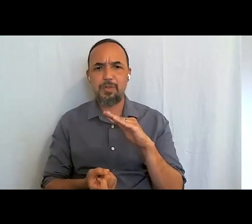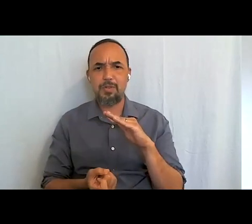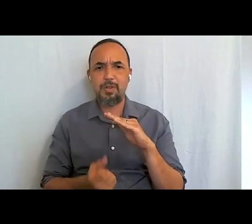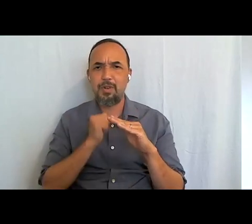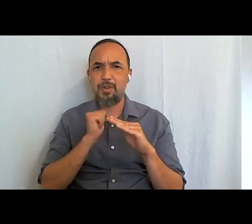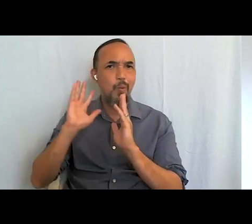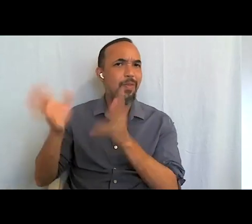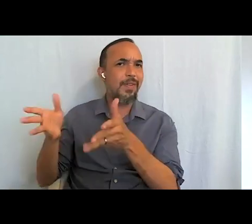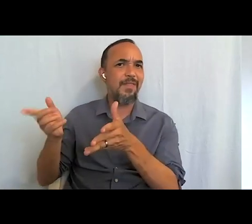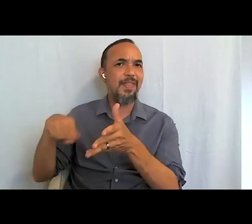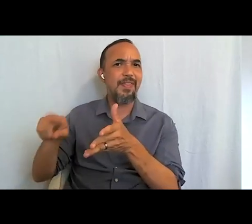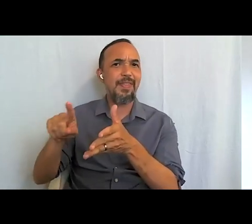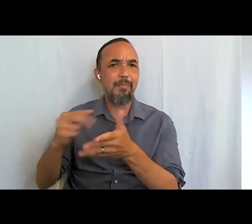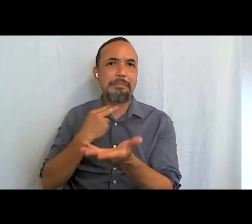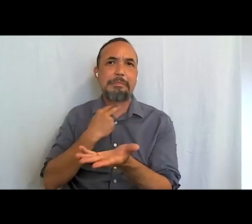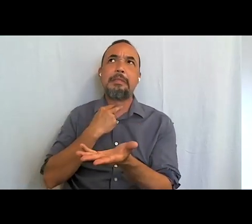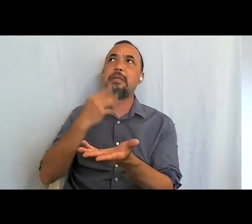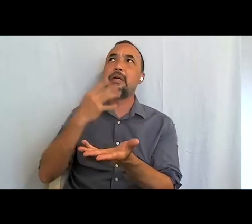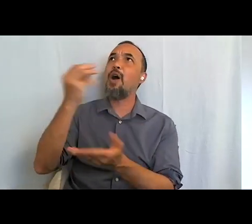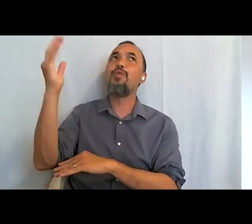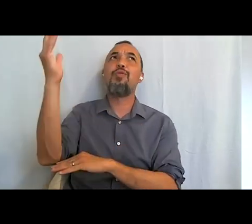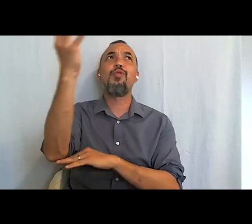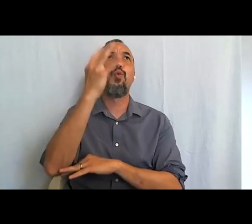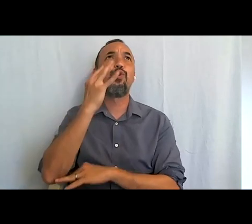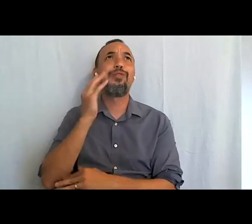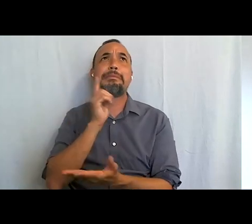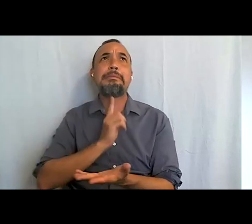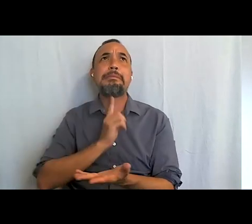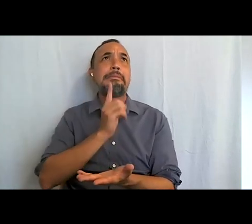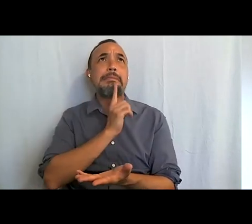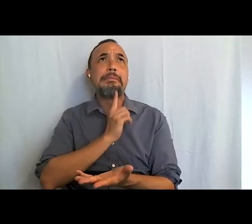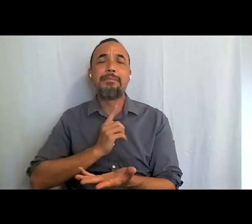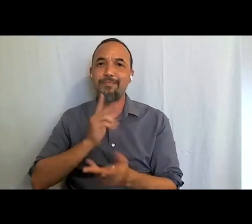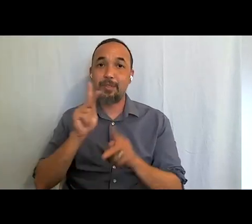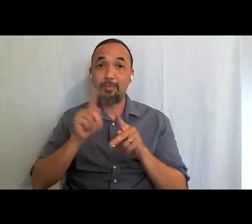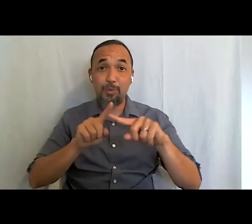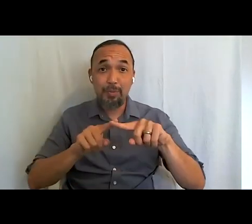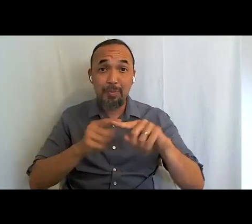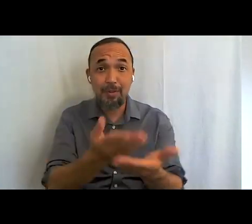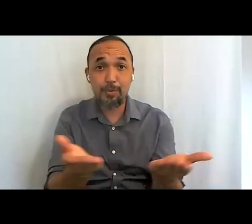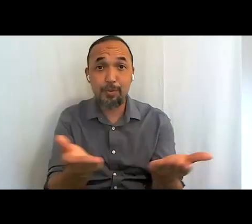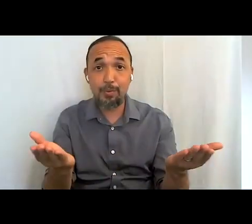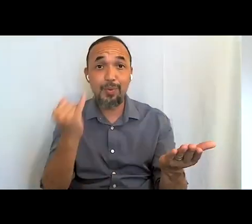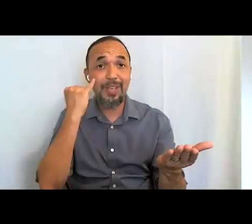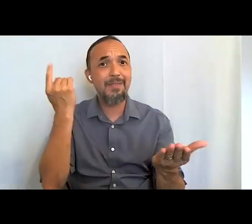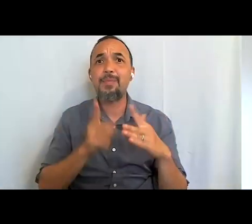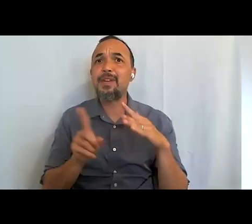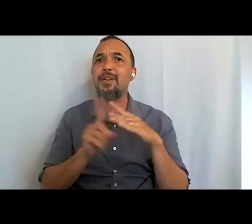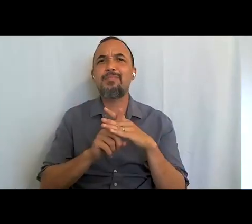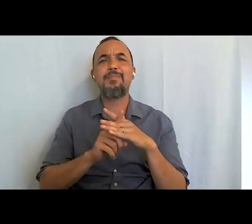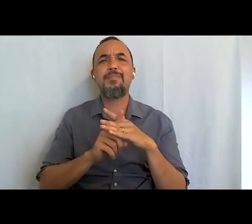wilderness alone, okay? It's they're counting on you, okay? If something comes up for you, communicate. It's good teamwork,